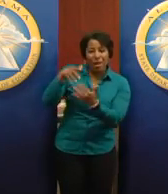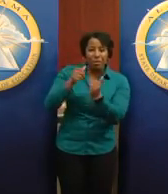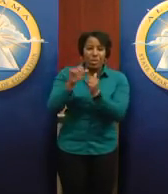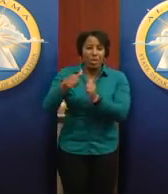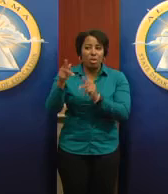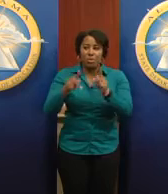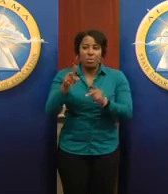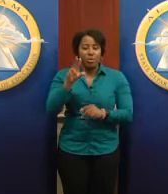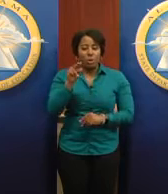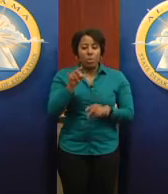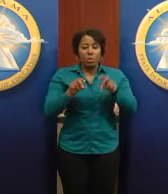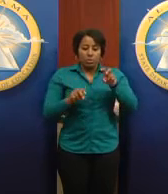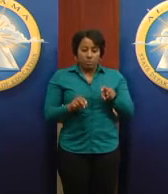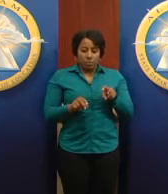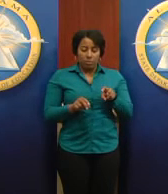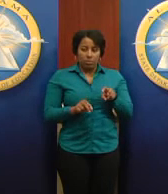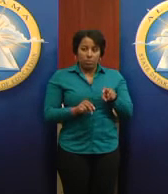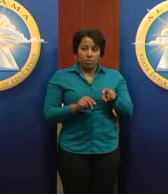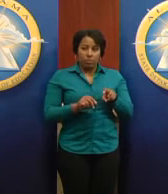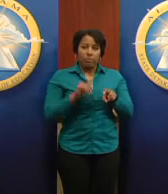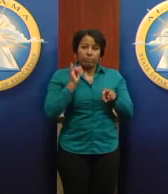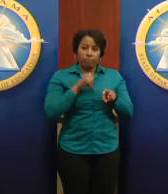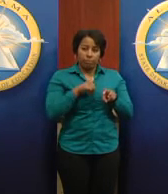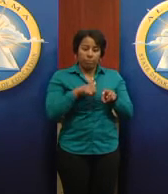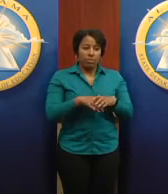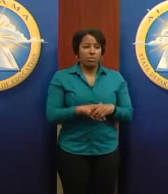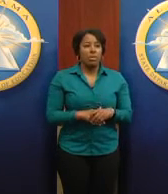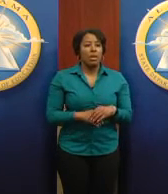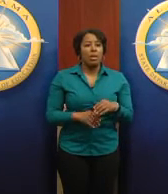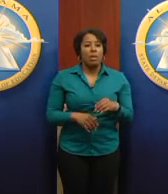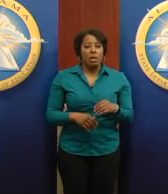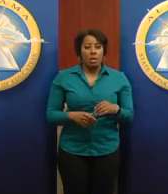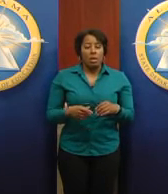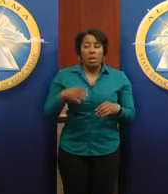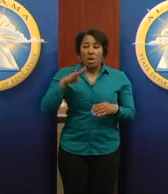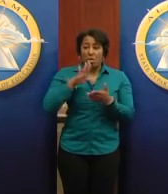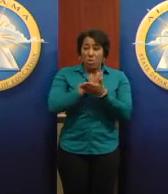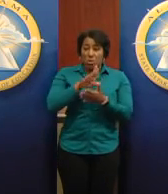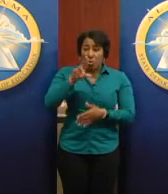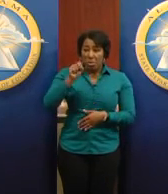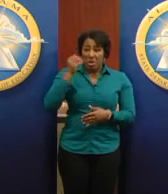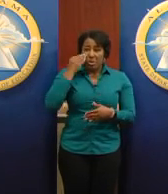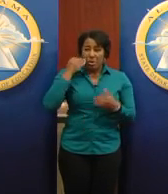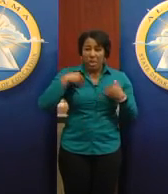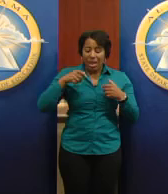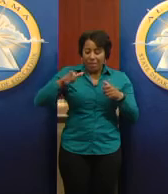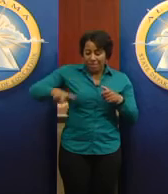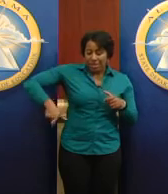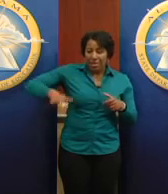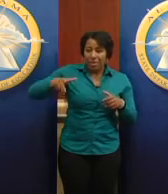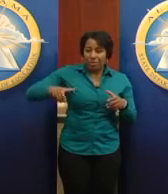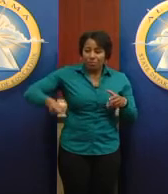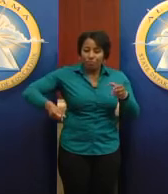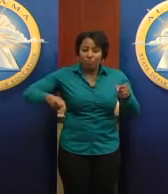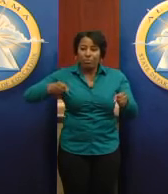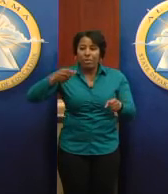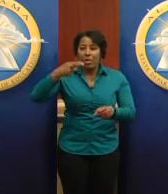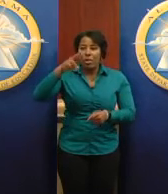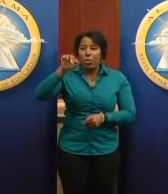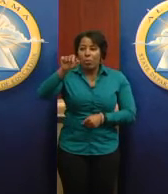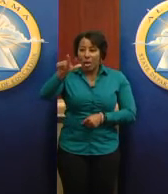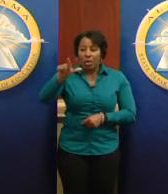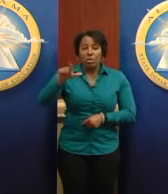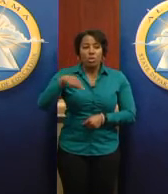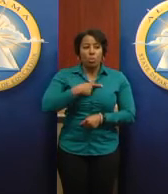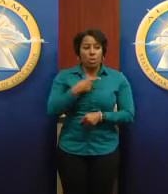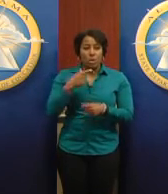people. Most every child touches the handrail when they come on the school bus. And so we've encouraged, how do we make sure we've